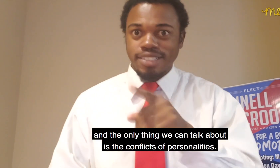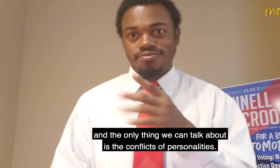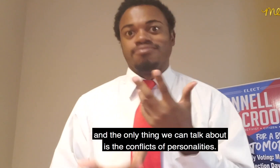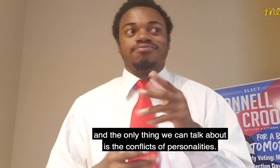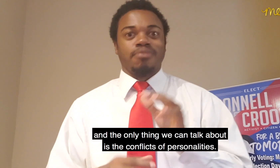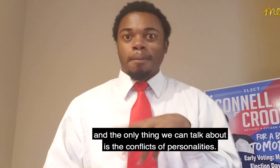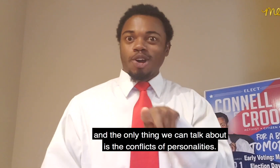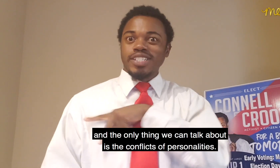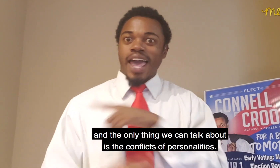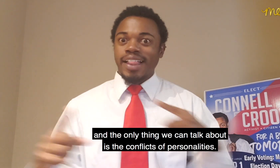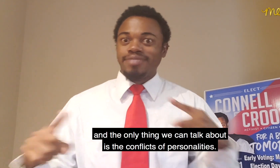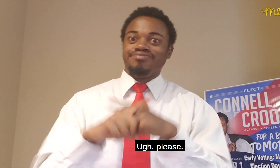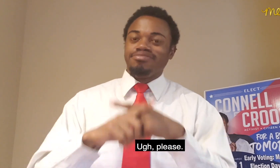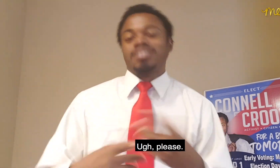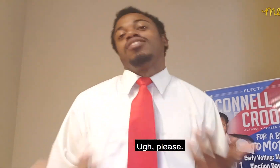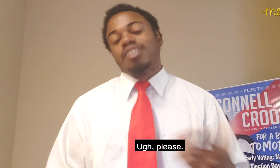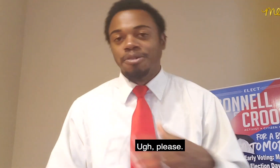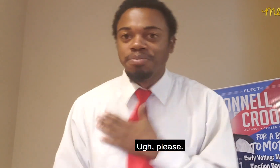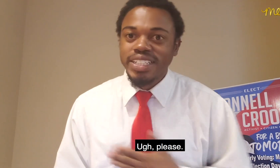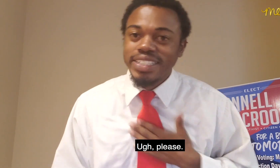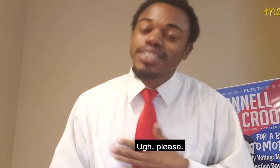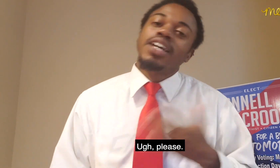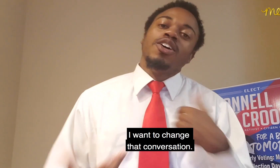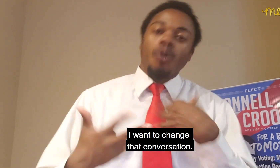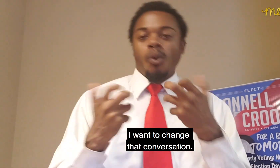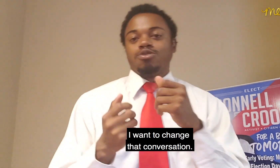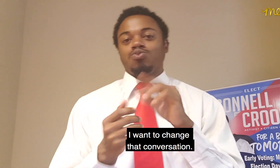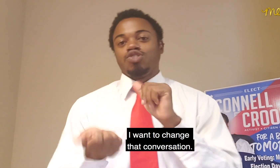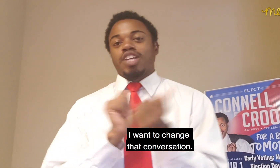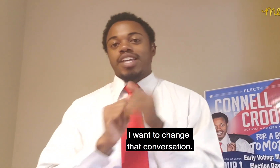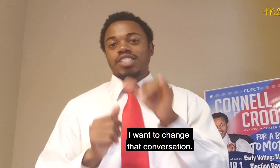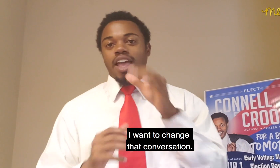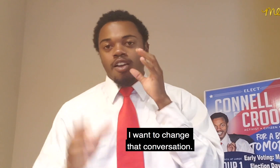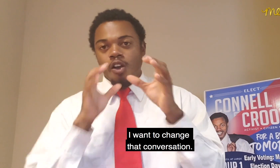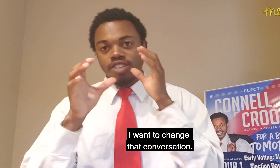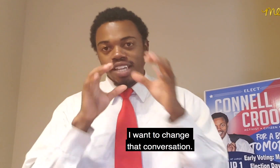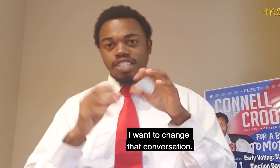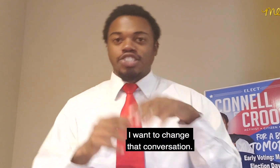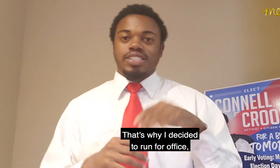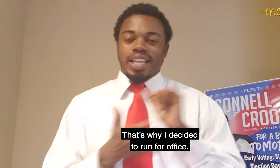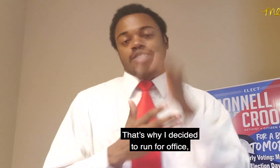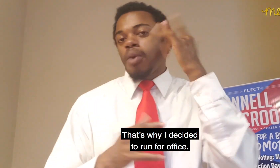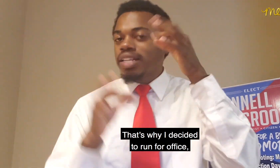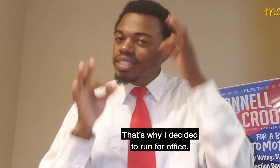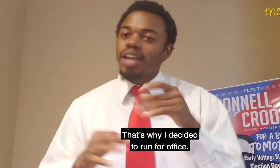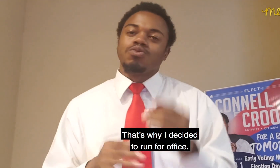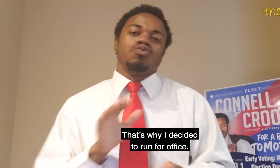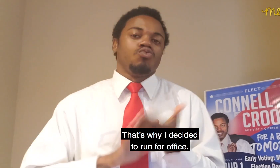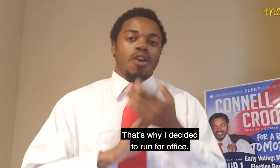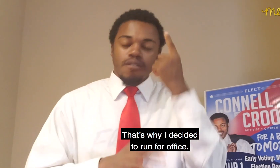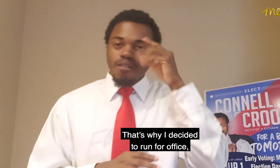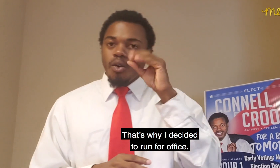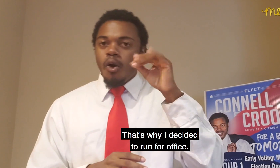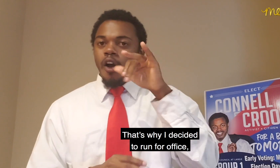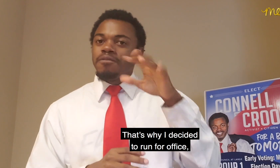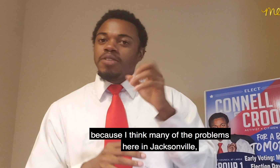is the conflicts of personalities. Please, I want to change that conversation. That's why I decided to run for